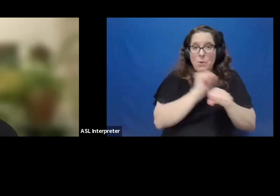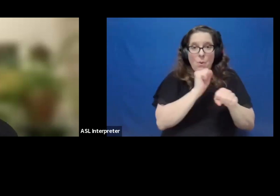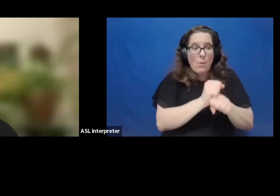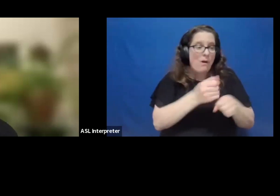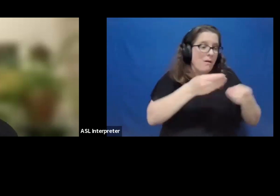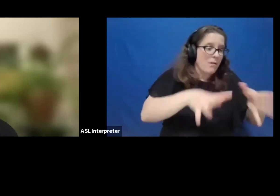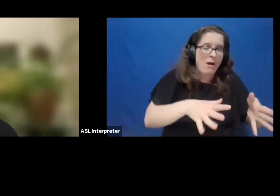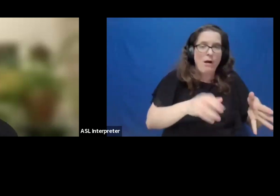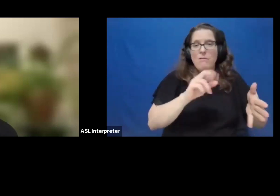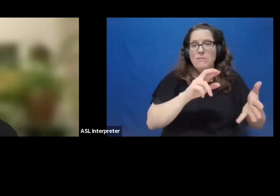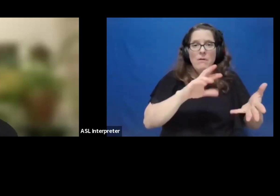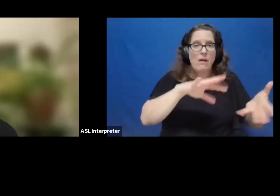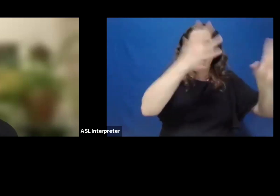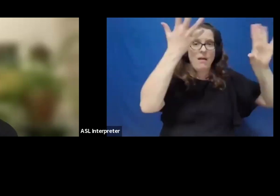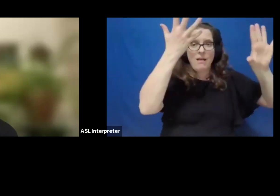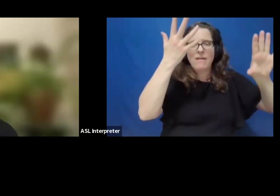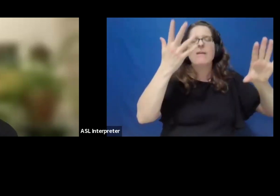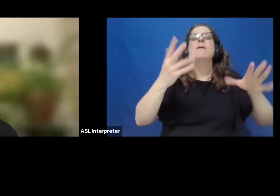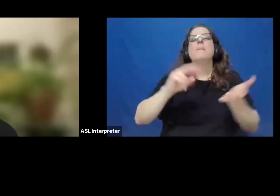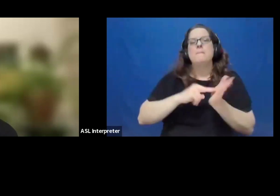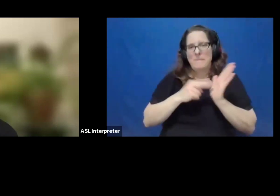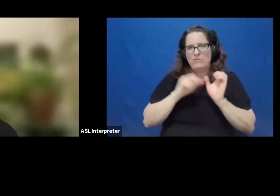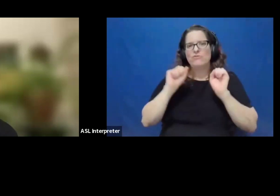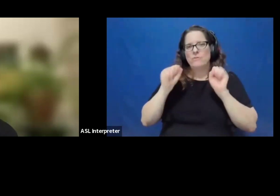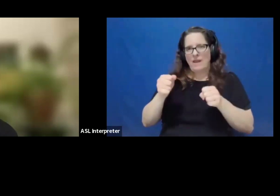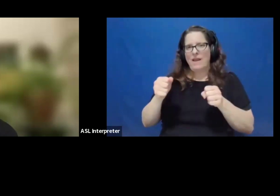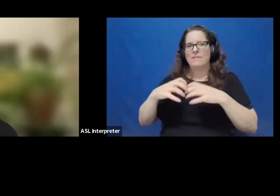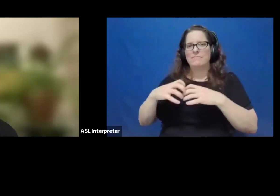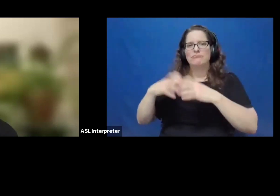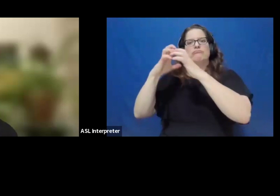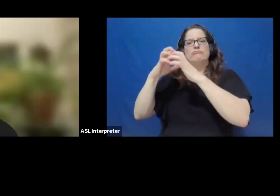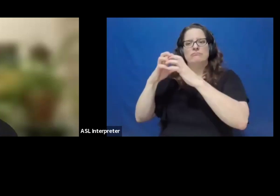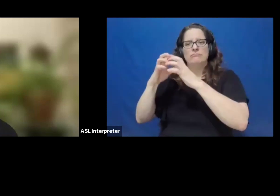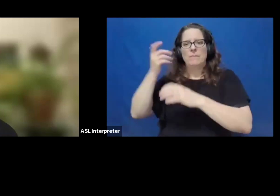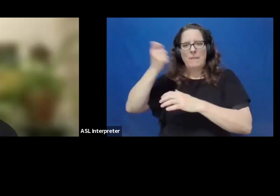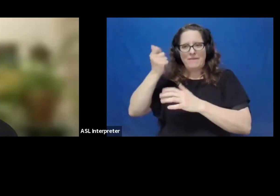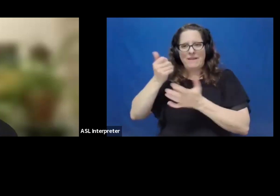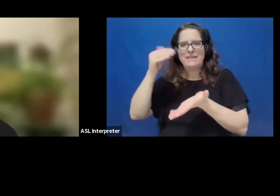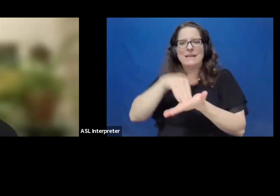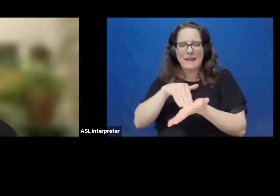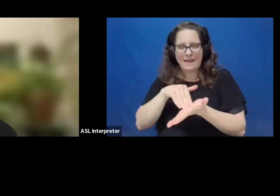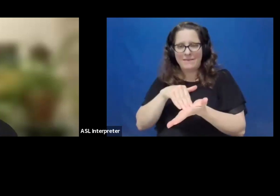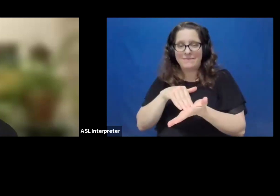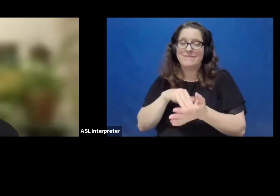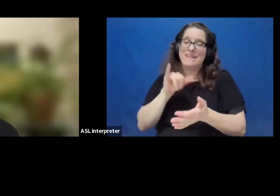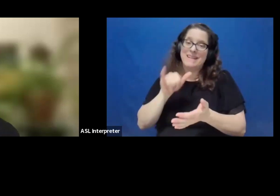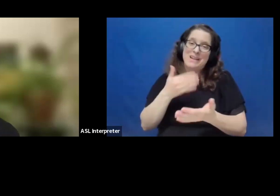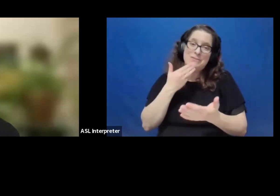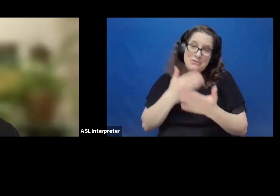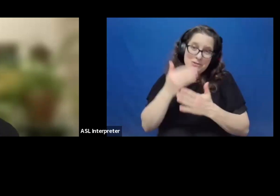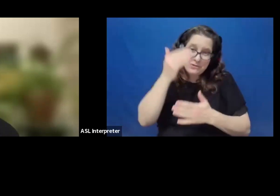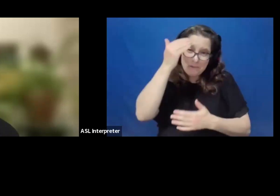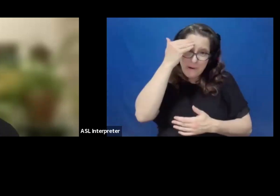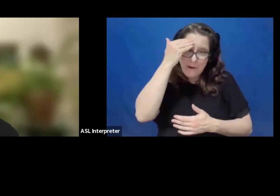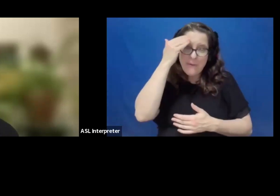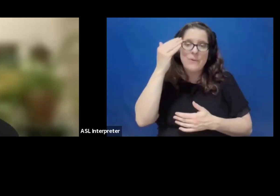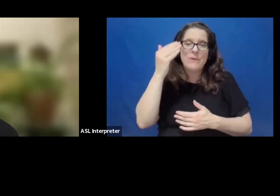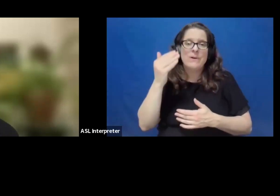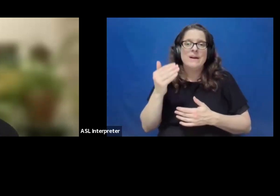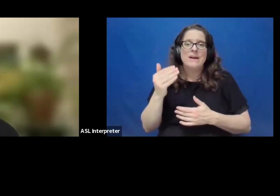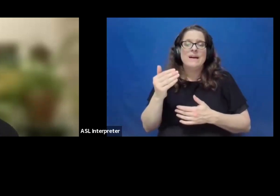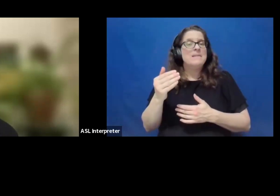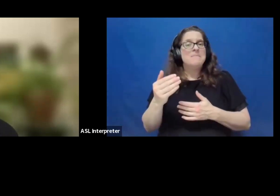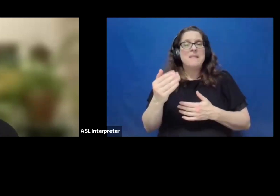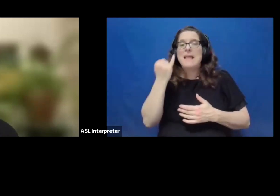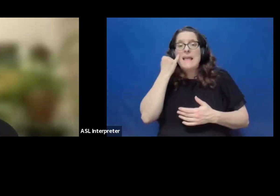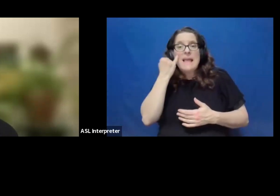So, so it's good to know that even if your family member has a great full-time job